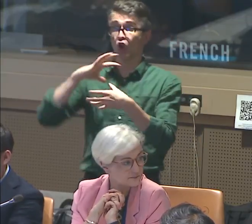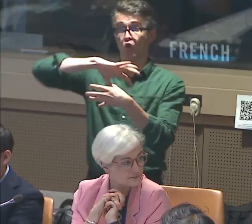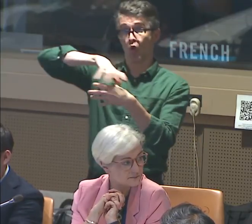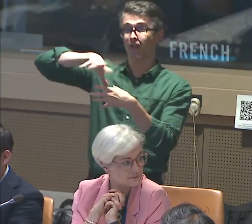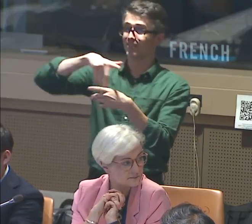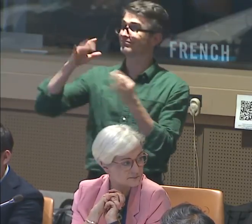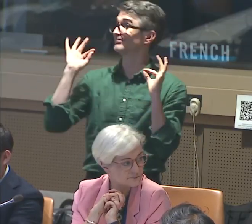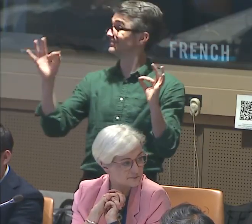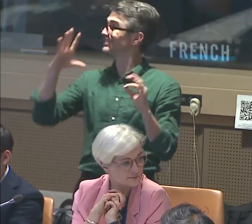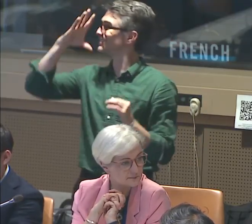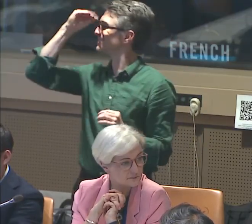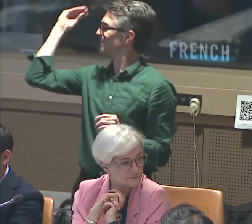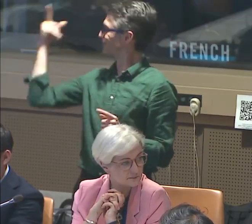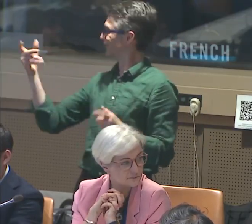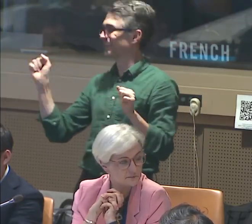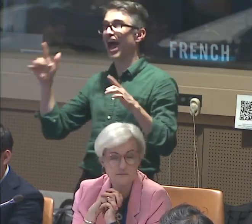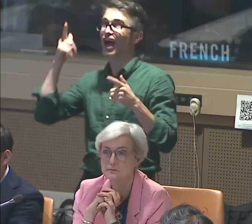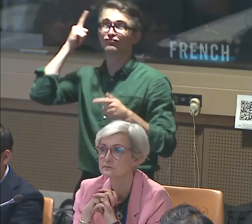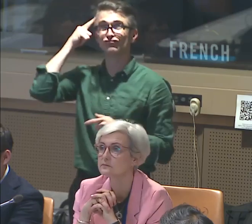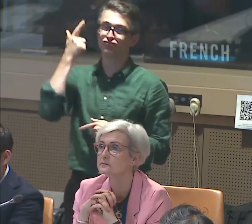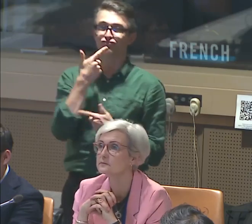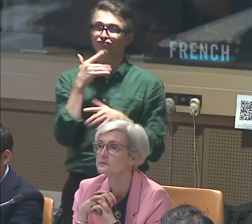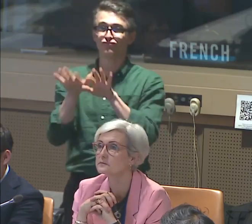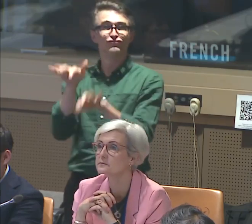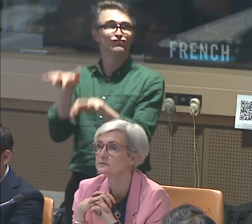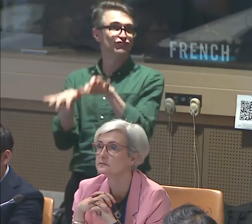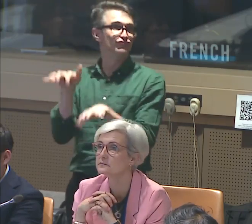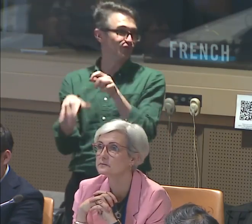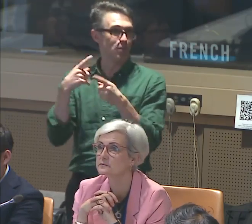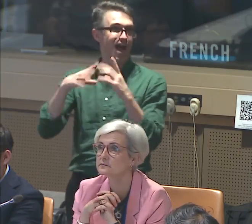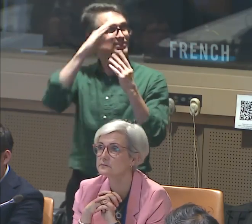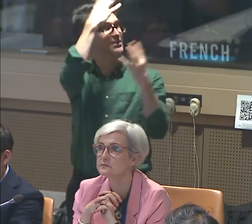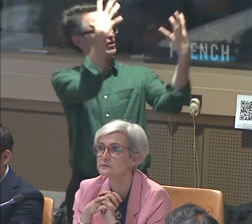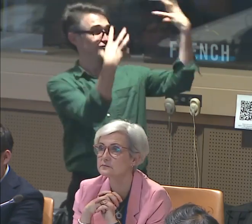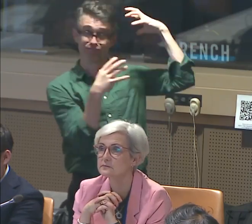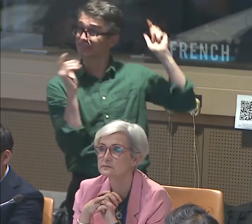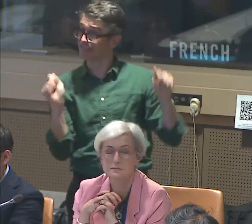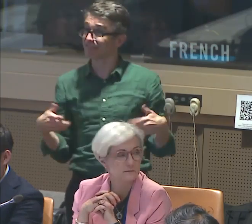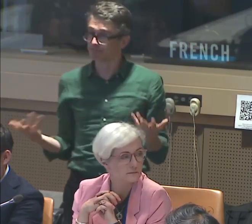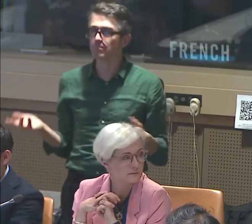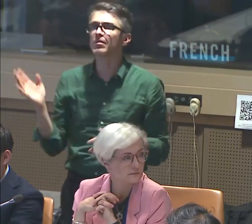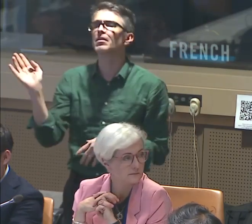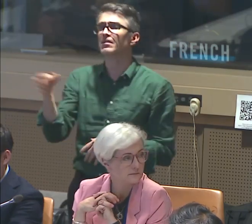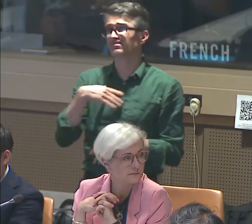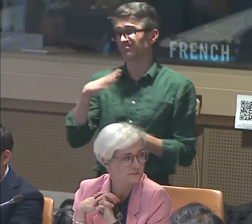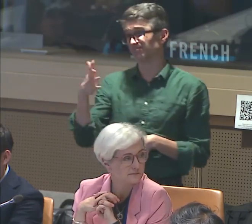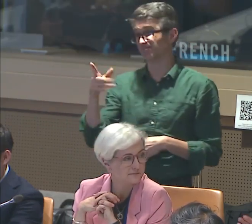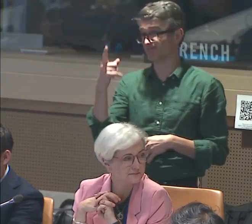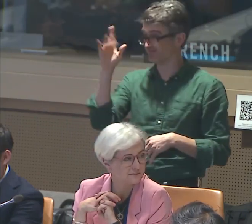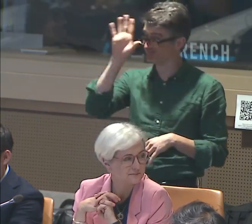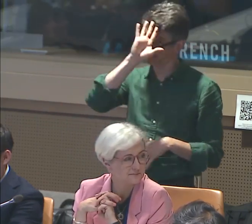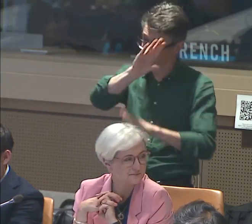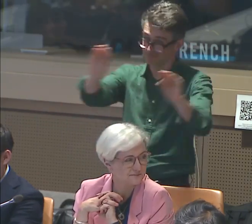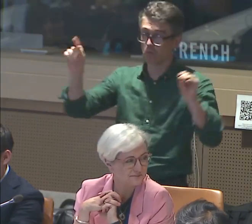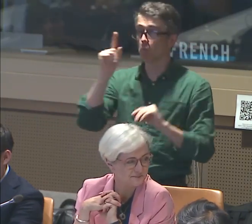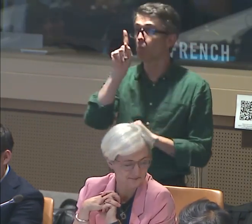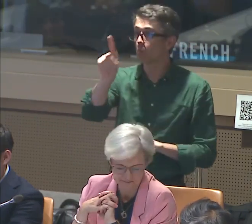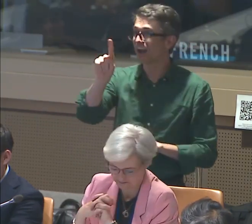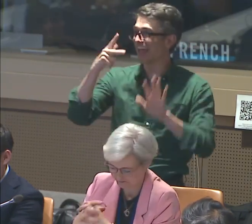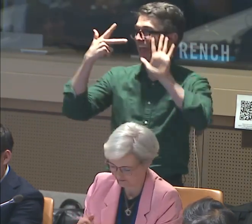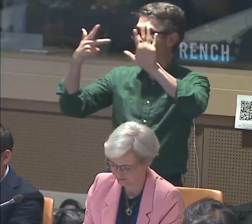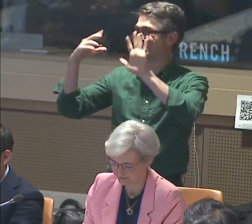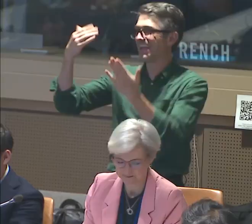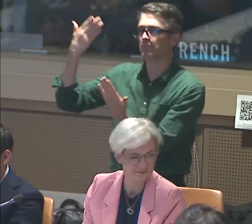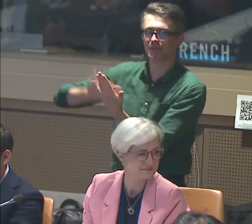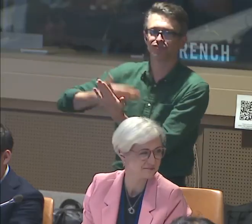180 pages of the roadmap. We've been told that an executive summary would be very nice, and some colleagues have